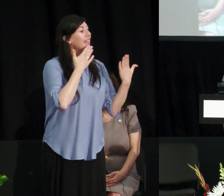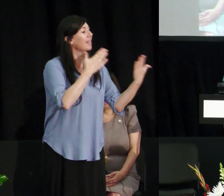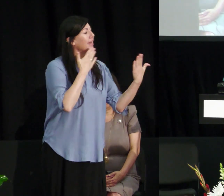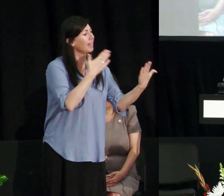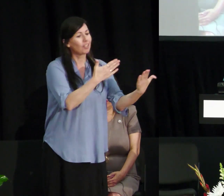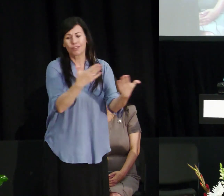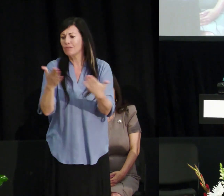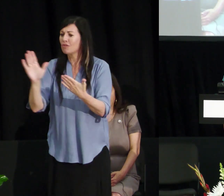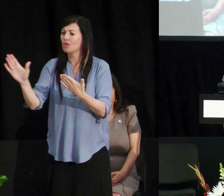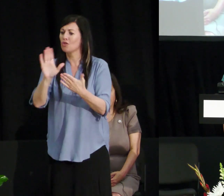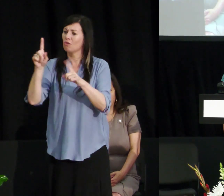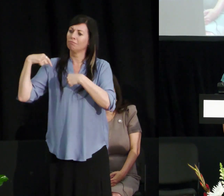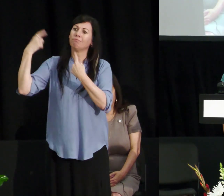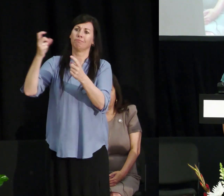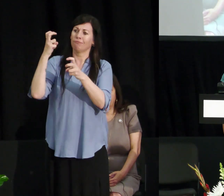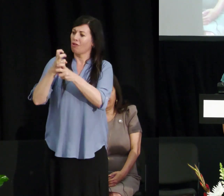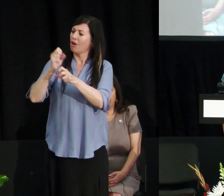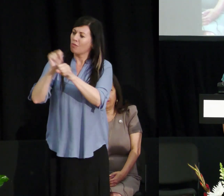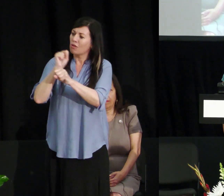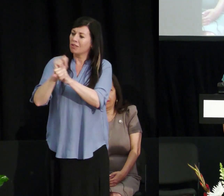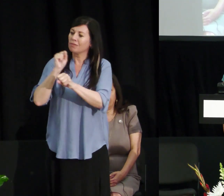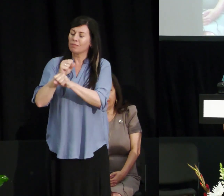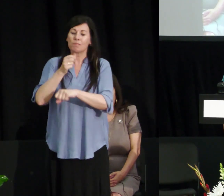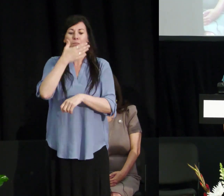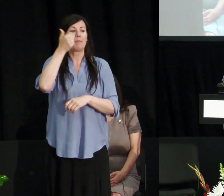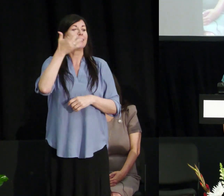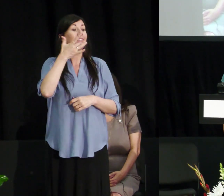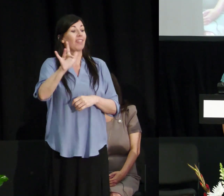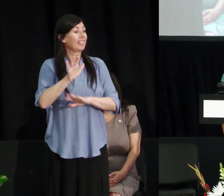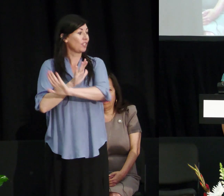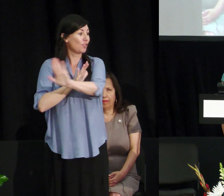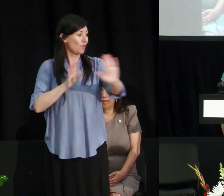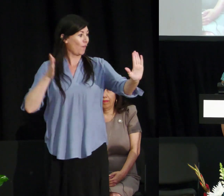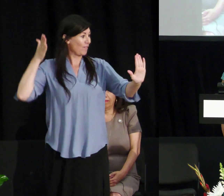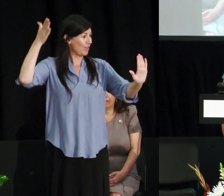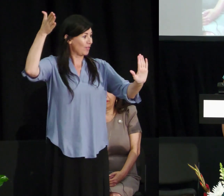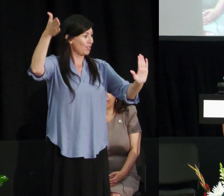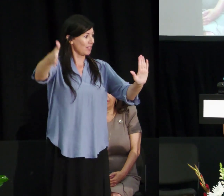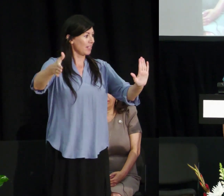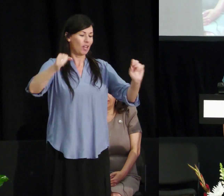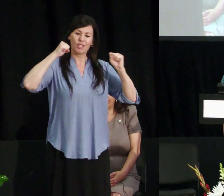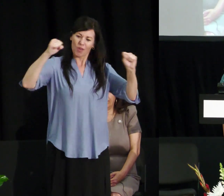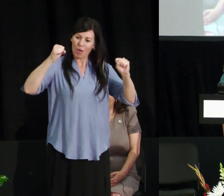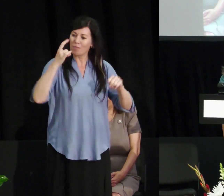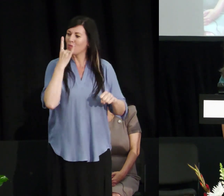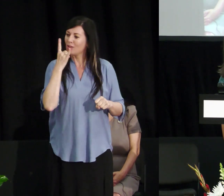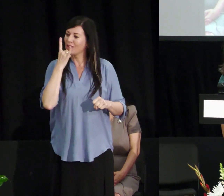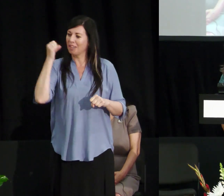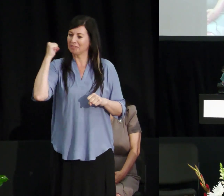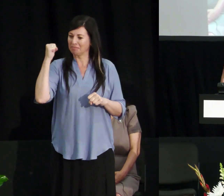for all your hard work and best luck in the future endeavors. Go Bulldogs!